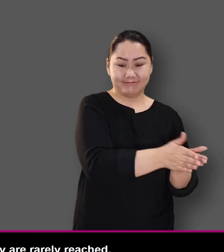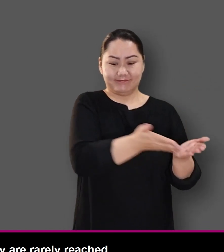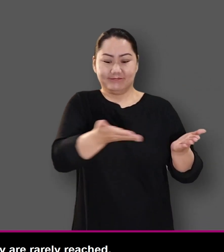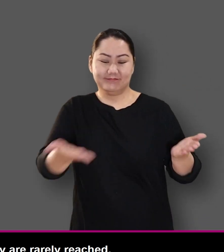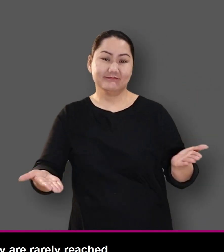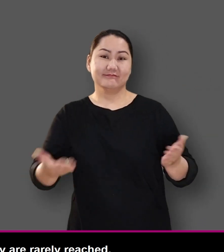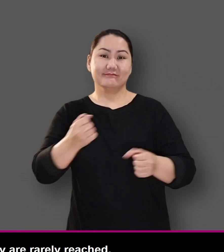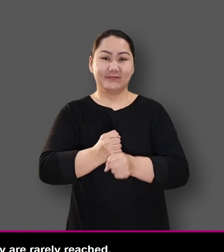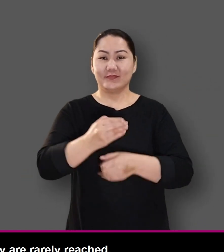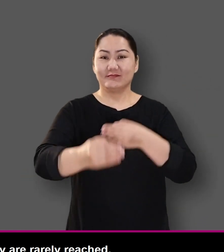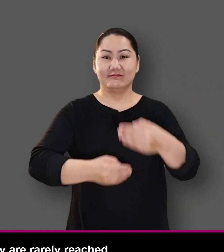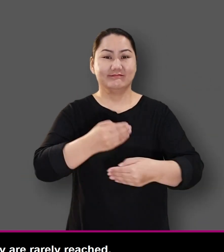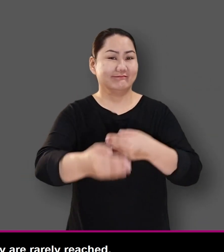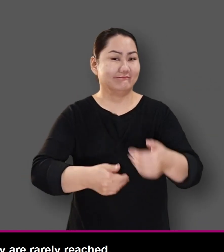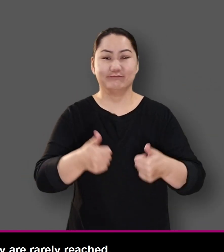reached.